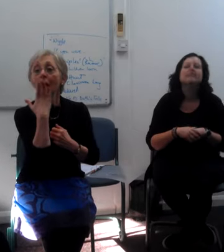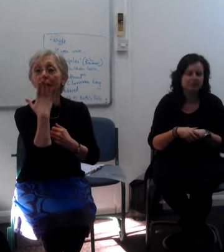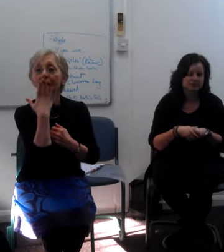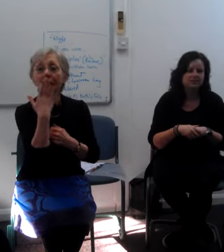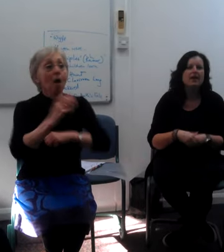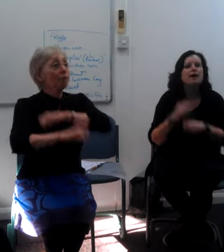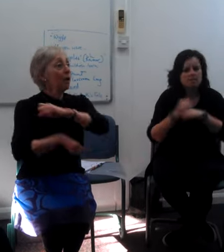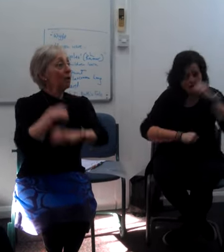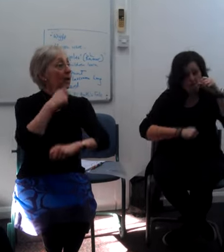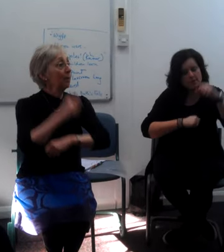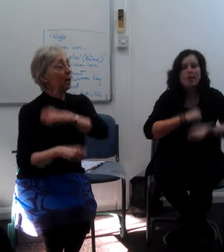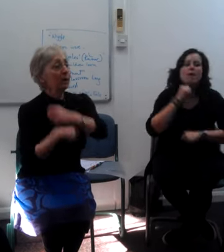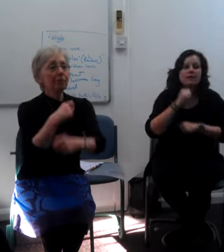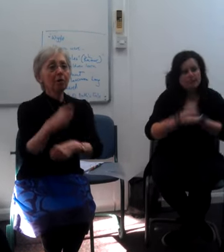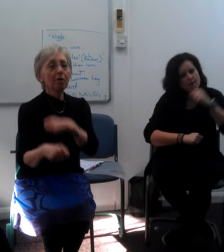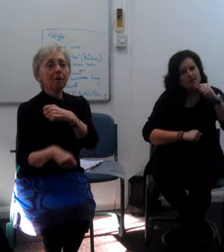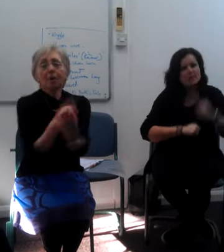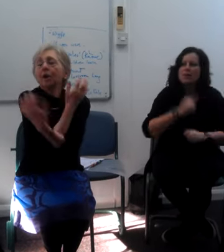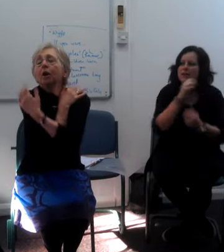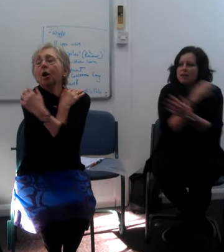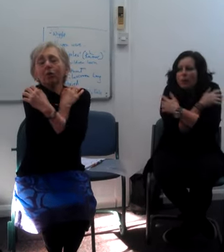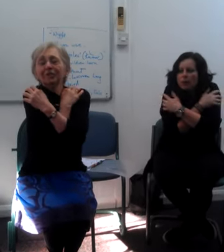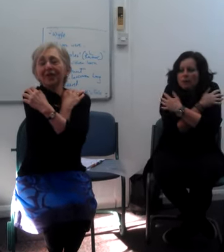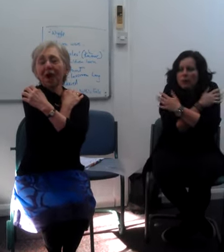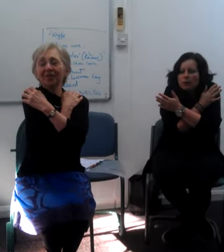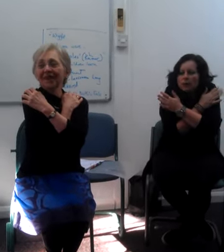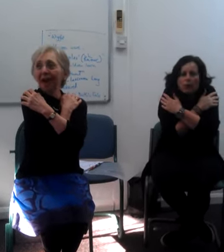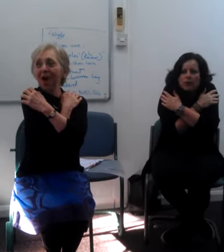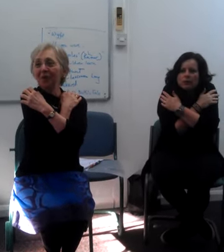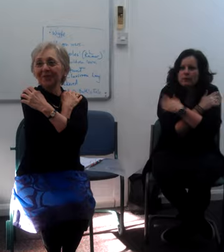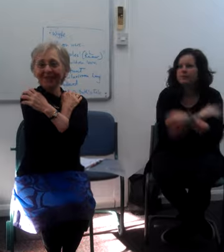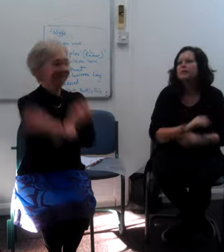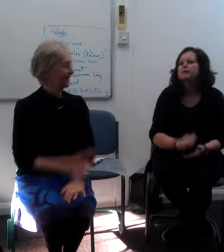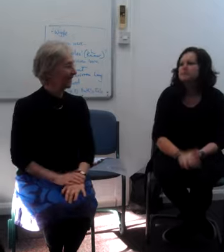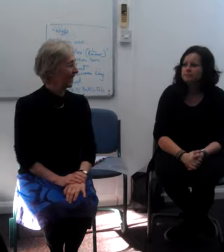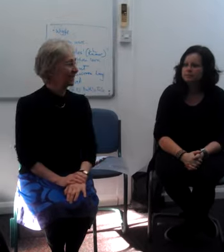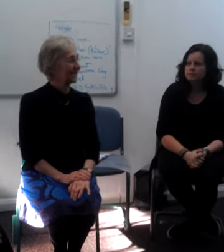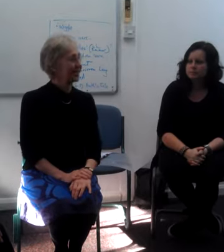hot. Roly-poly. Roly-poly. Cold, cold, cold! That's it.